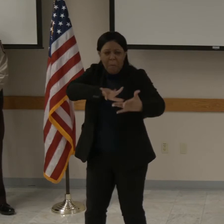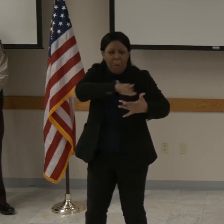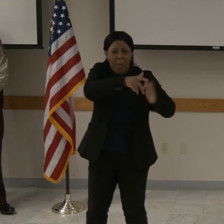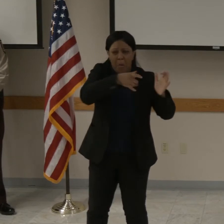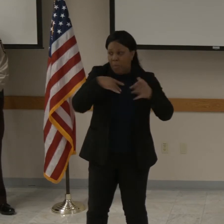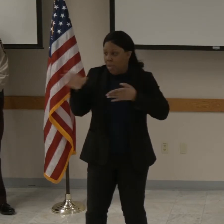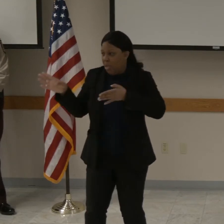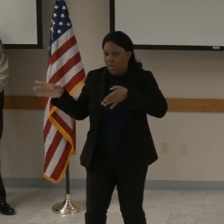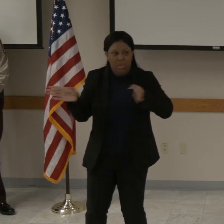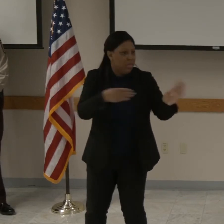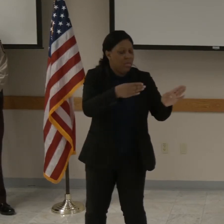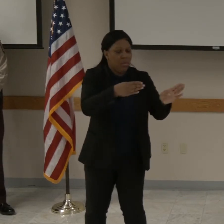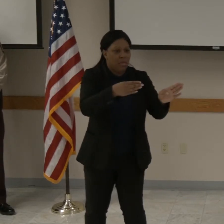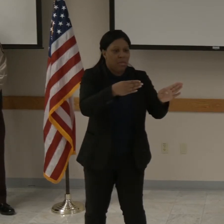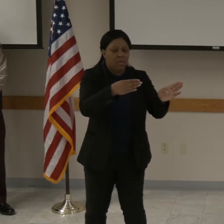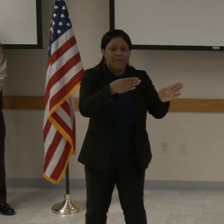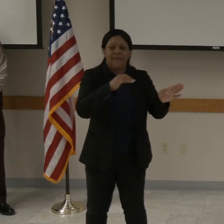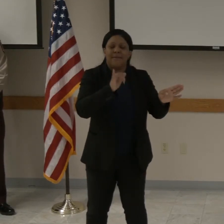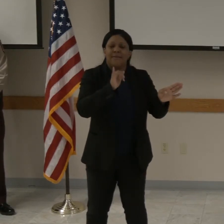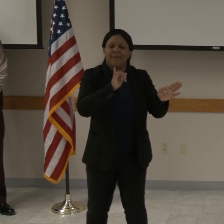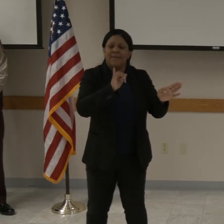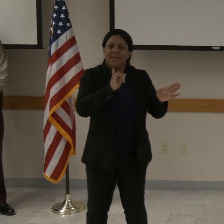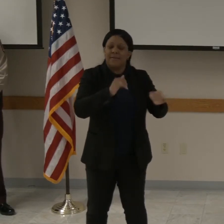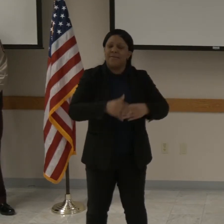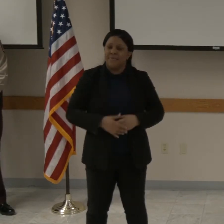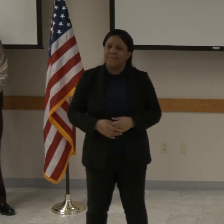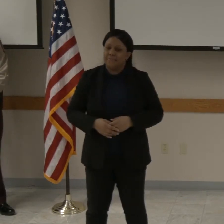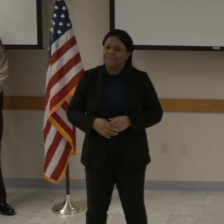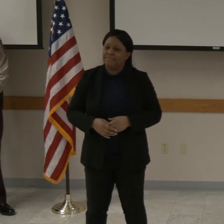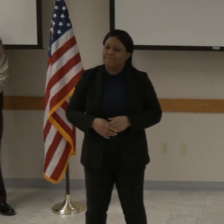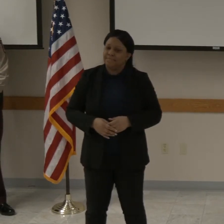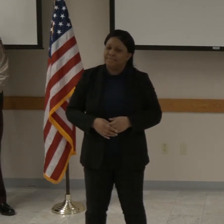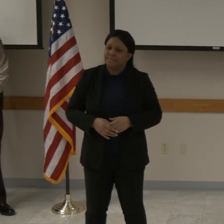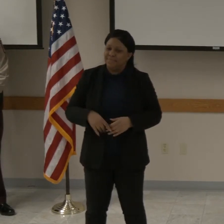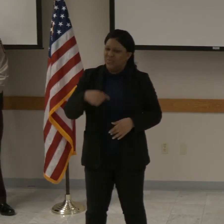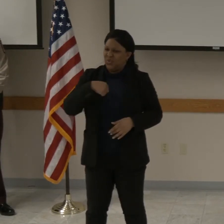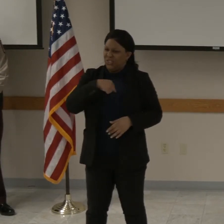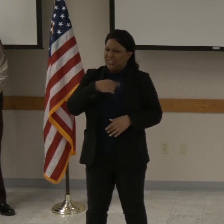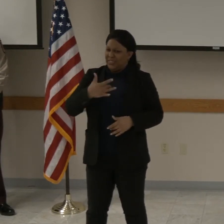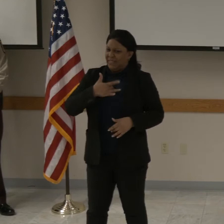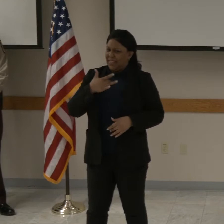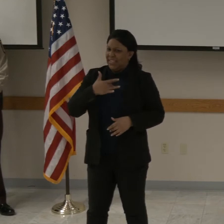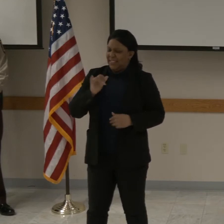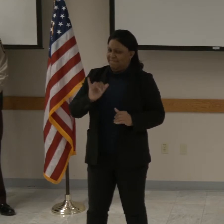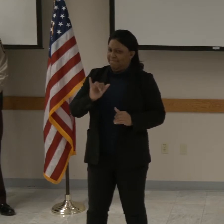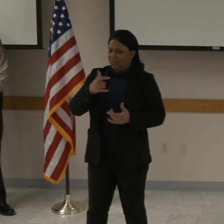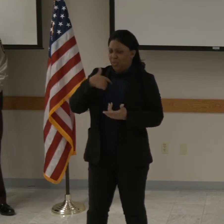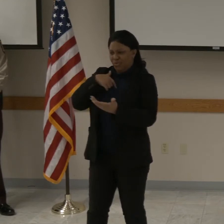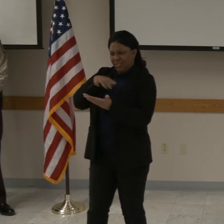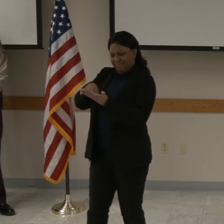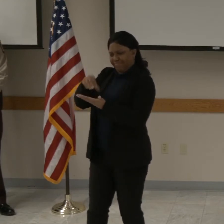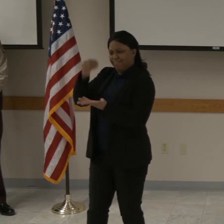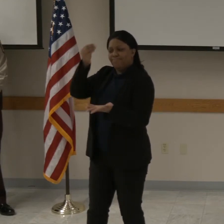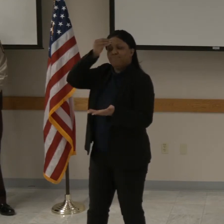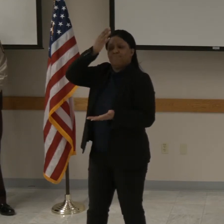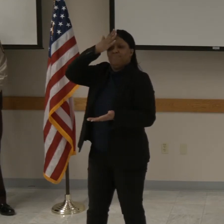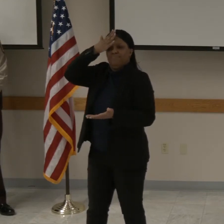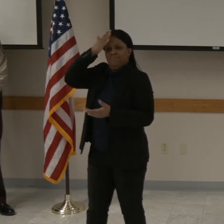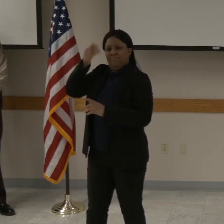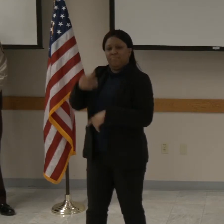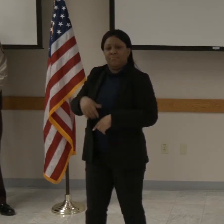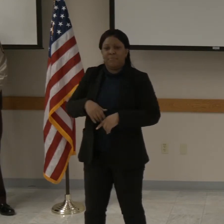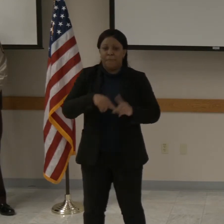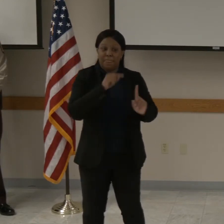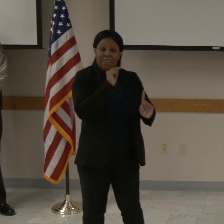think, absolutely the right place, the right time, and it is a planful approach that I think really has the best chance of